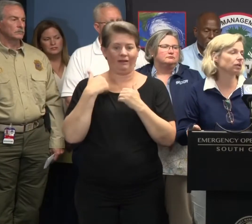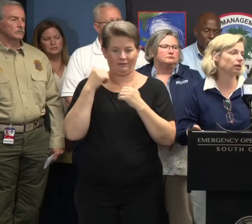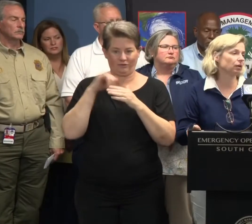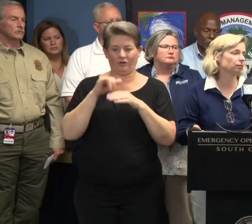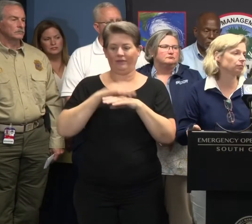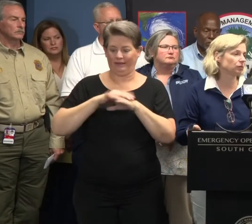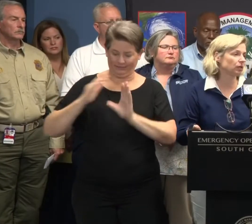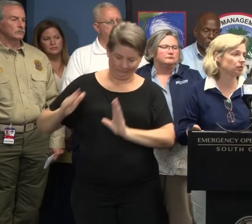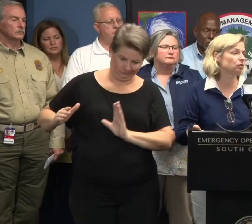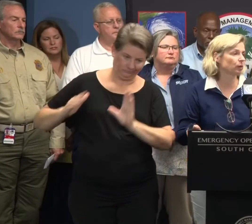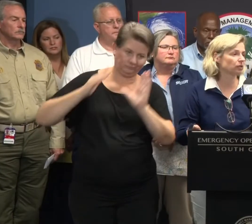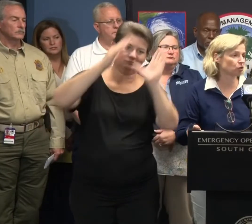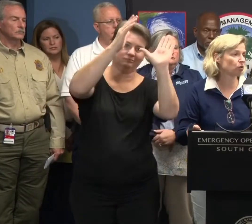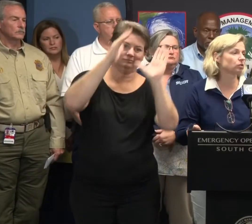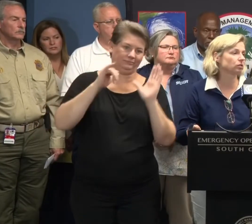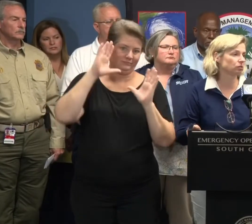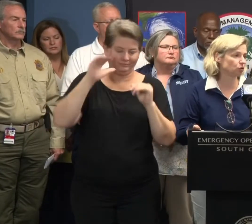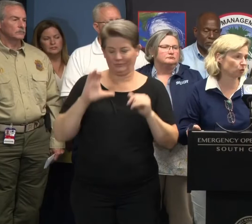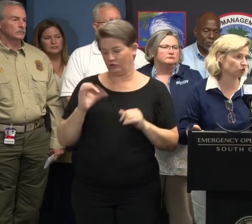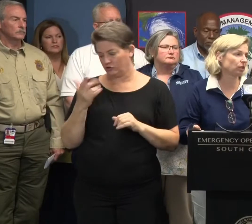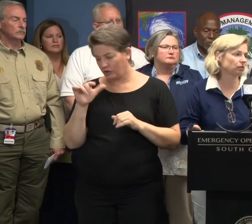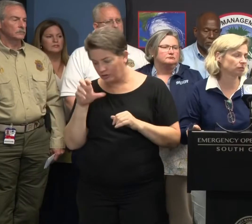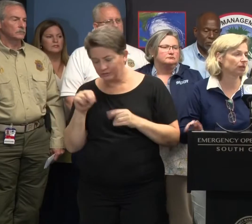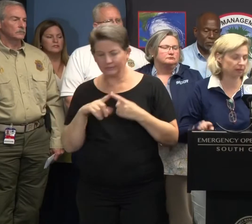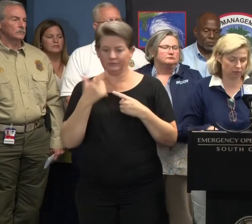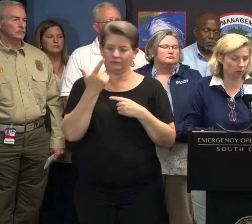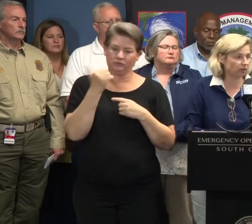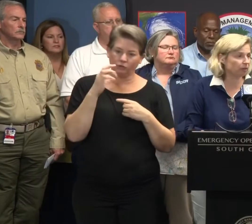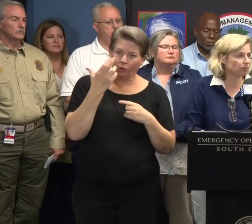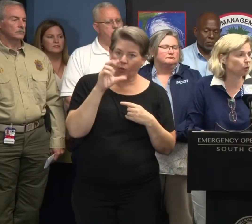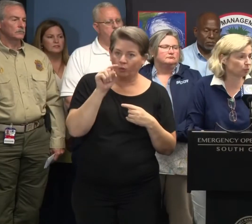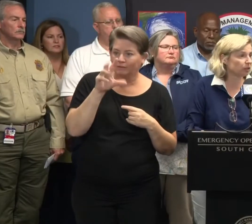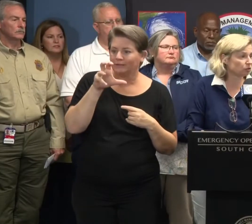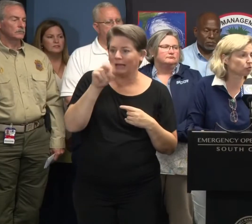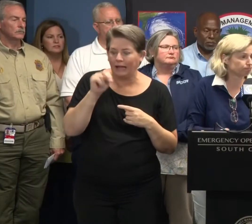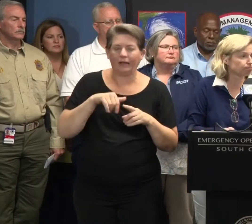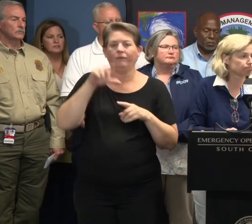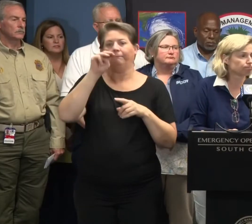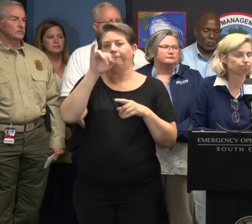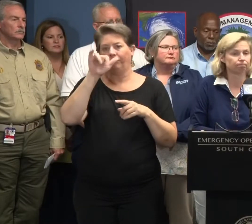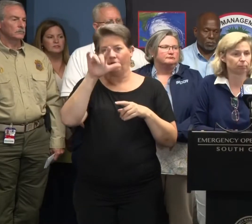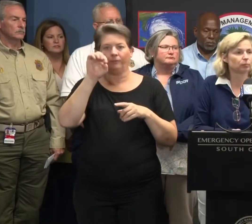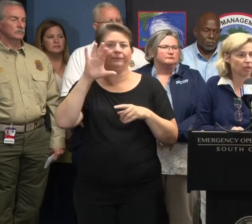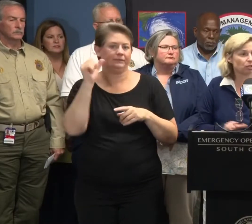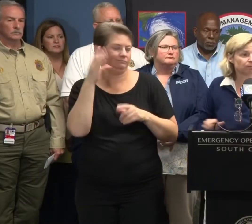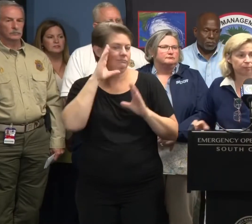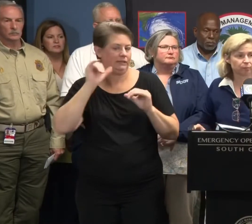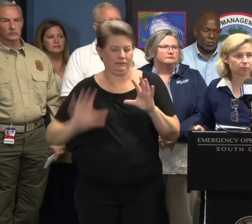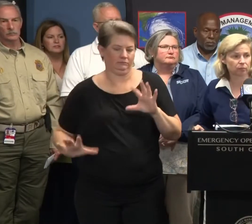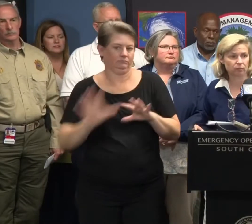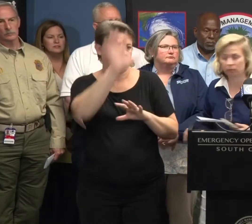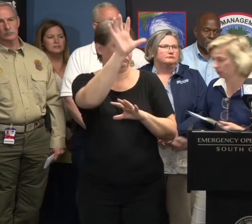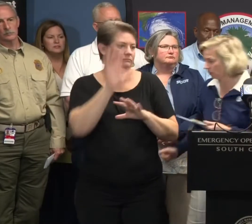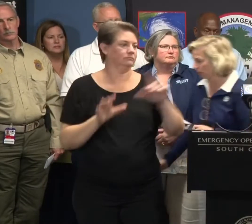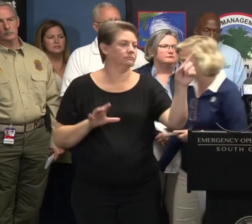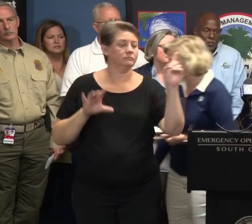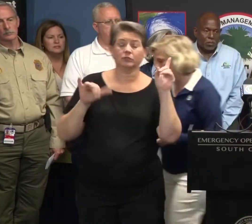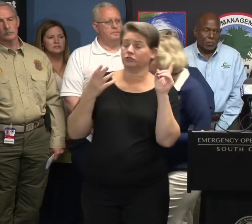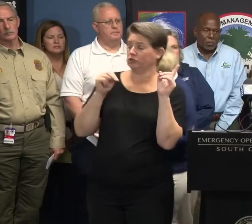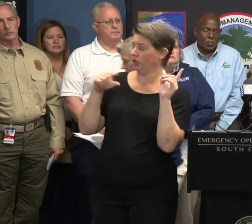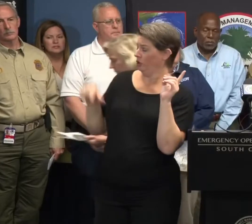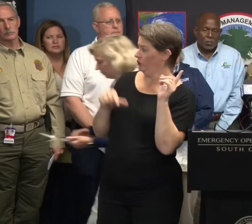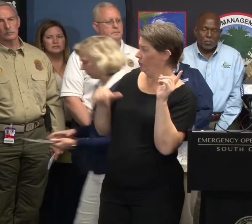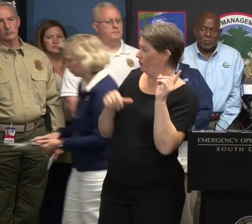track that you expect, Charleston, Georgetown, that on up, Myrtle Beach. I have a question from John Q. You